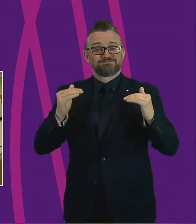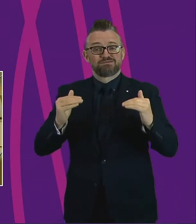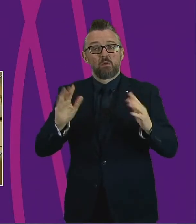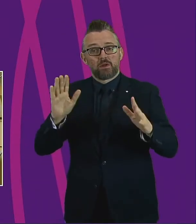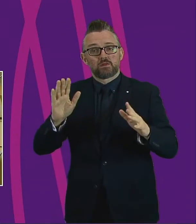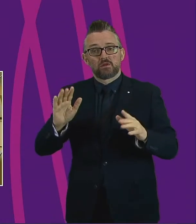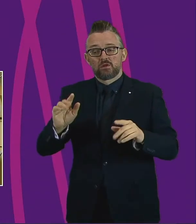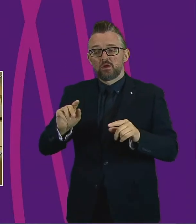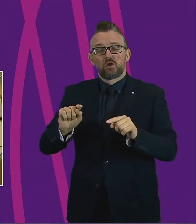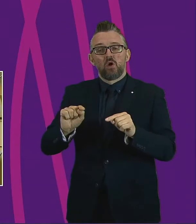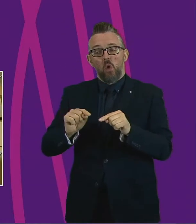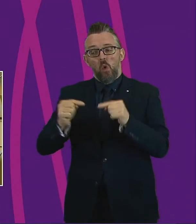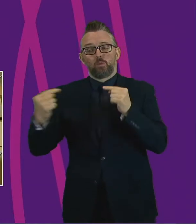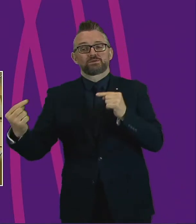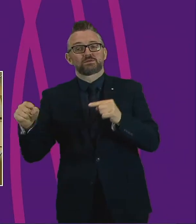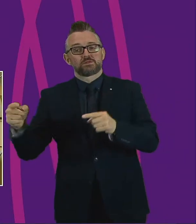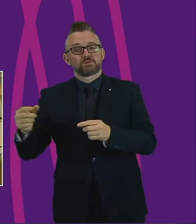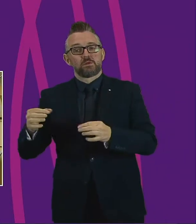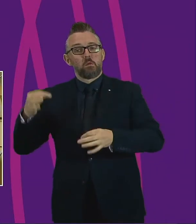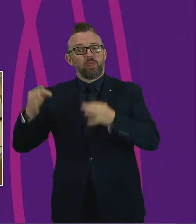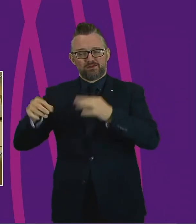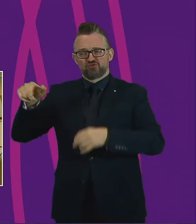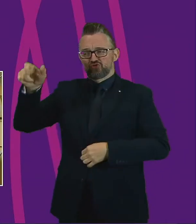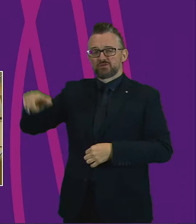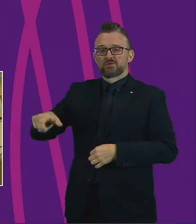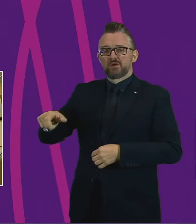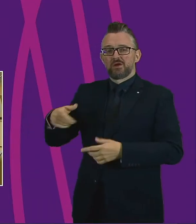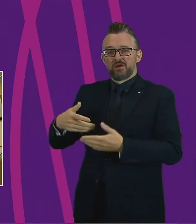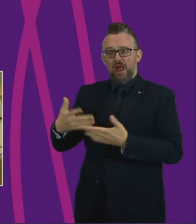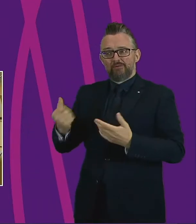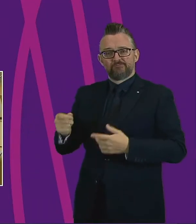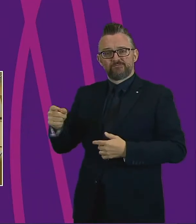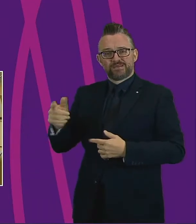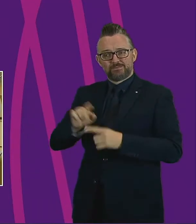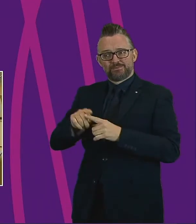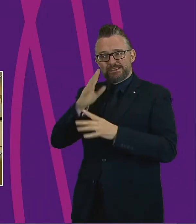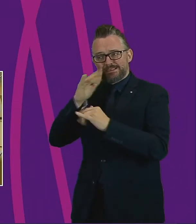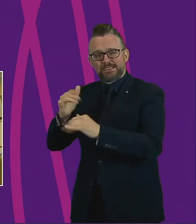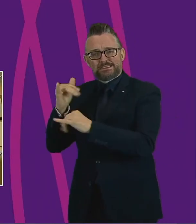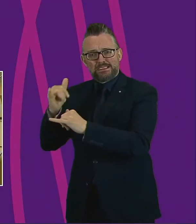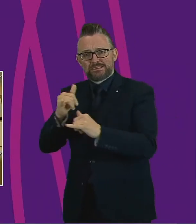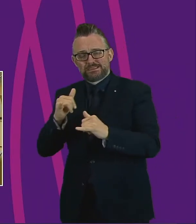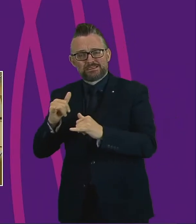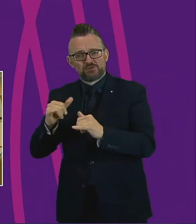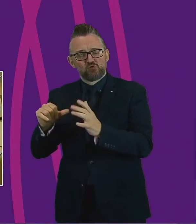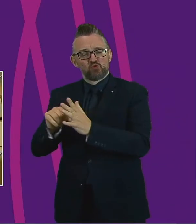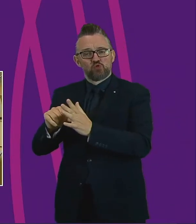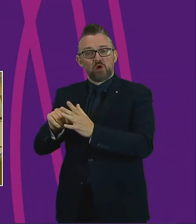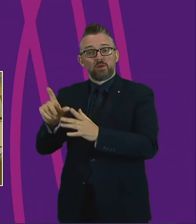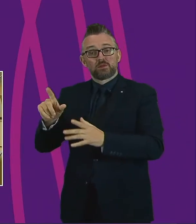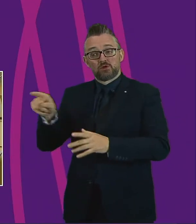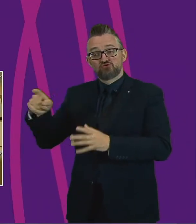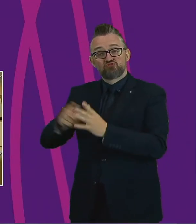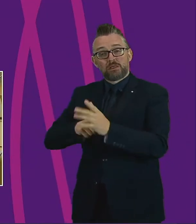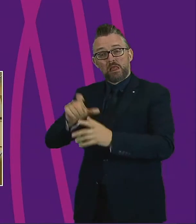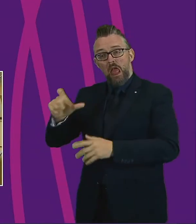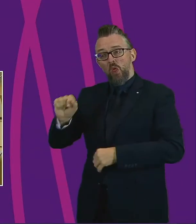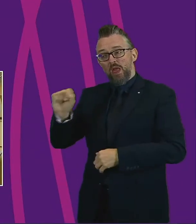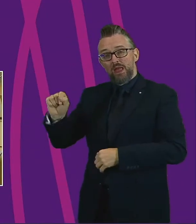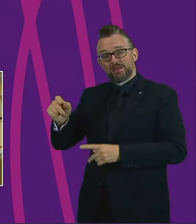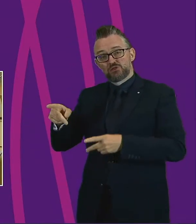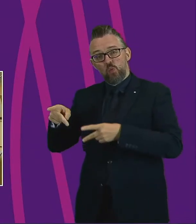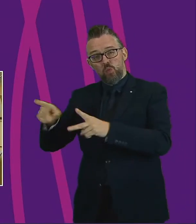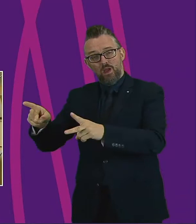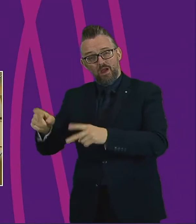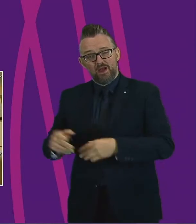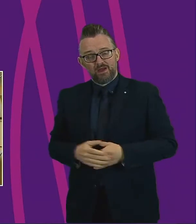opposition politicians are tested by this as well, and I think the approach that Jackson Carlaw is taking